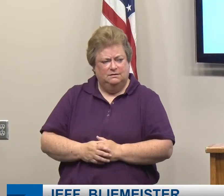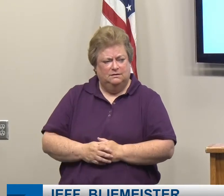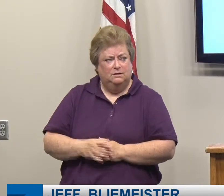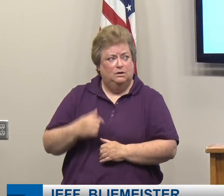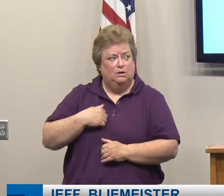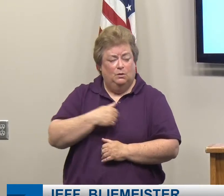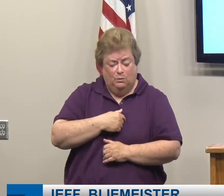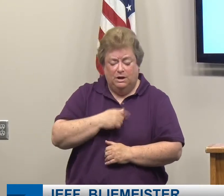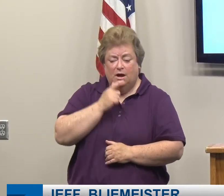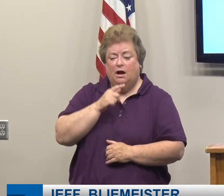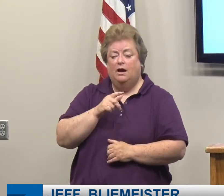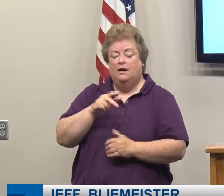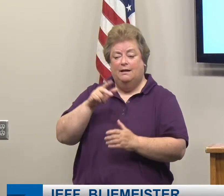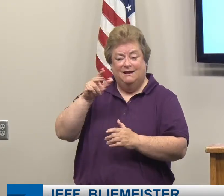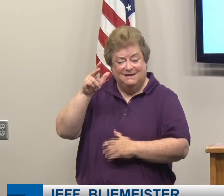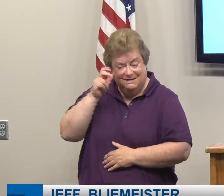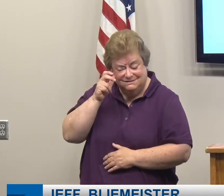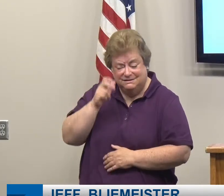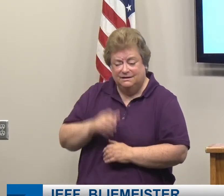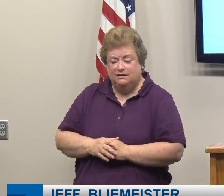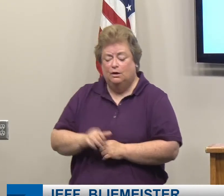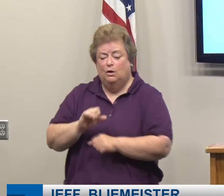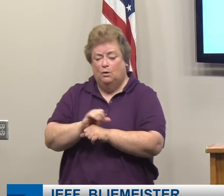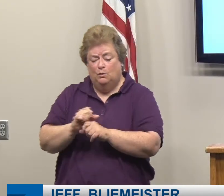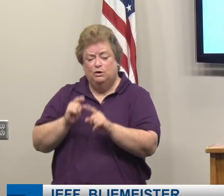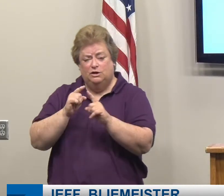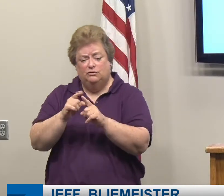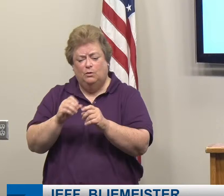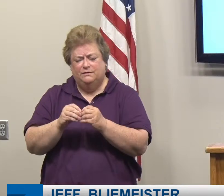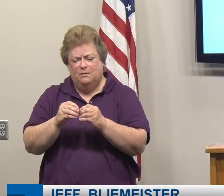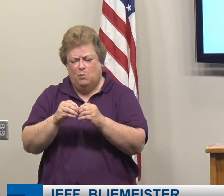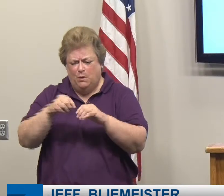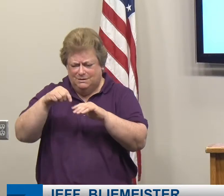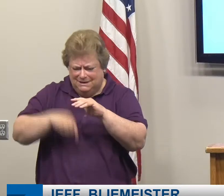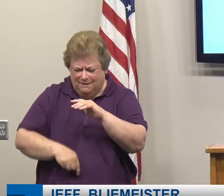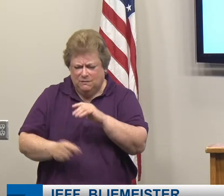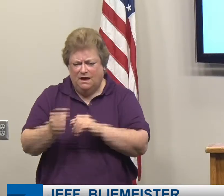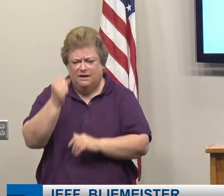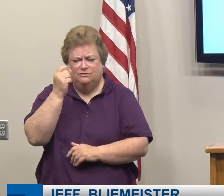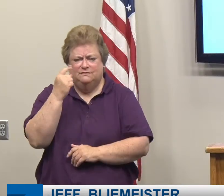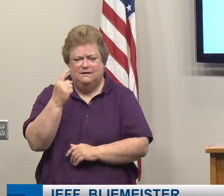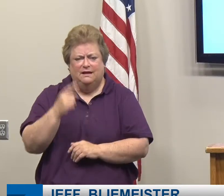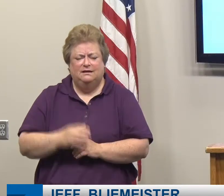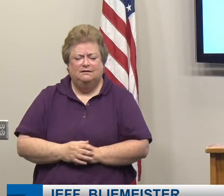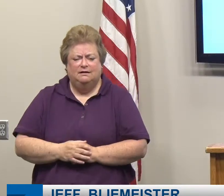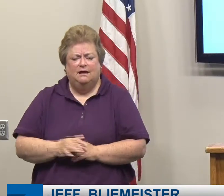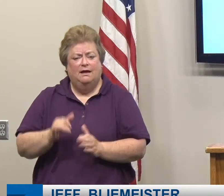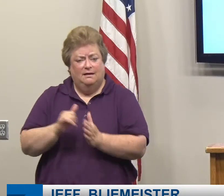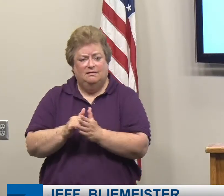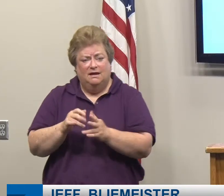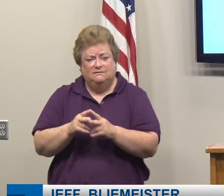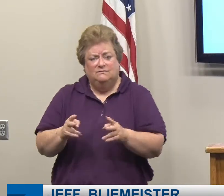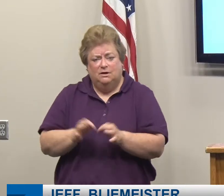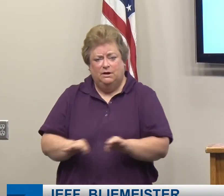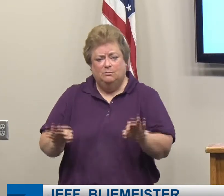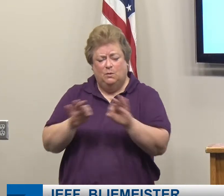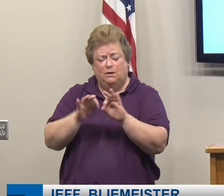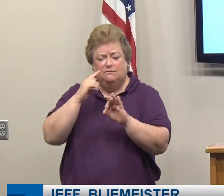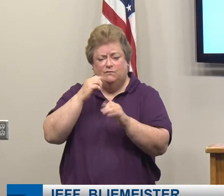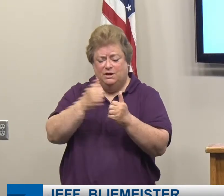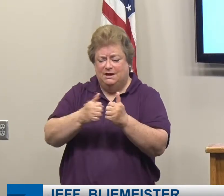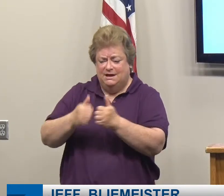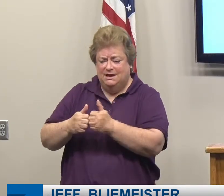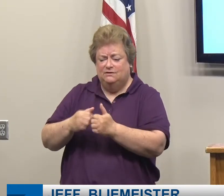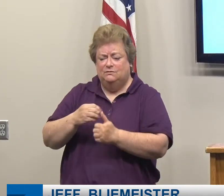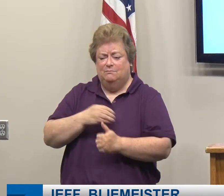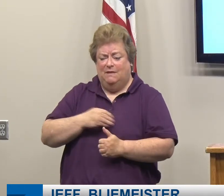are reading and we are listening and working towards an in-depth understanding, and that is very important to each member